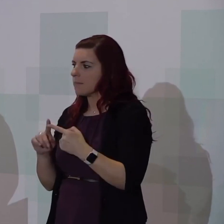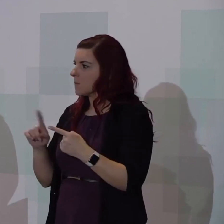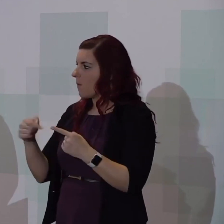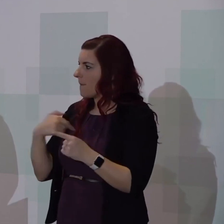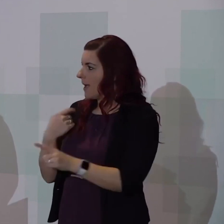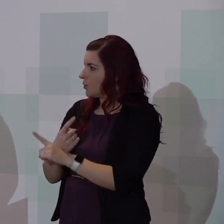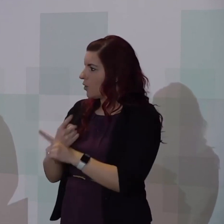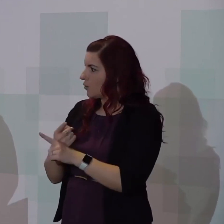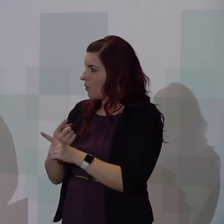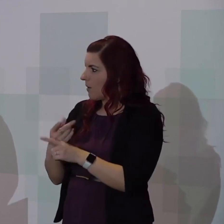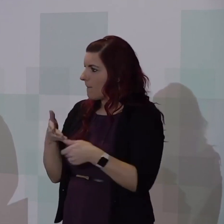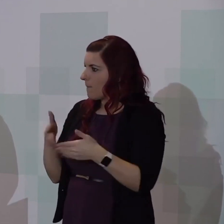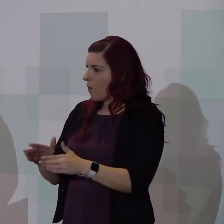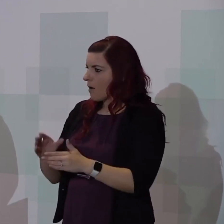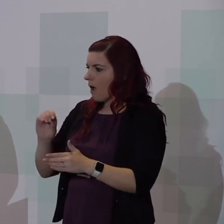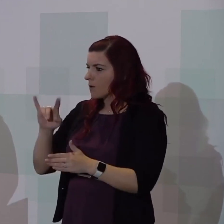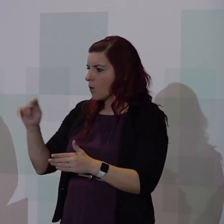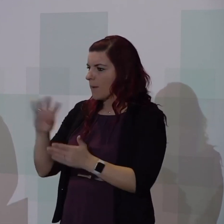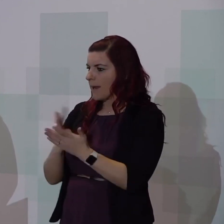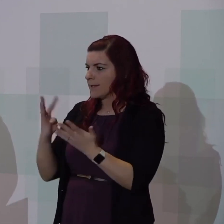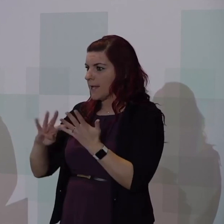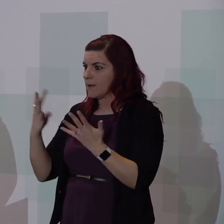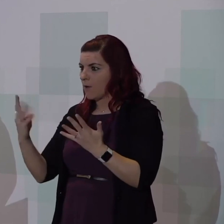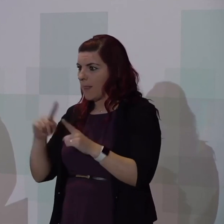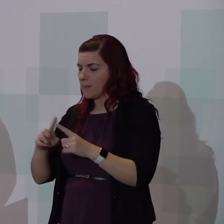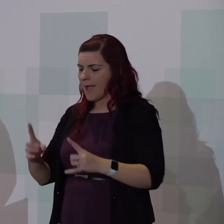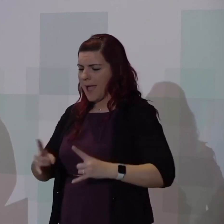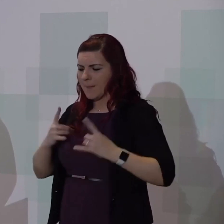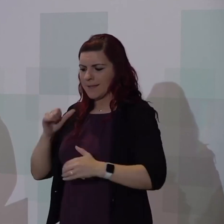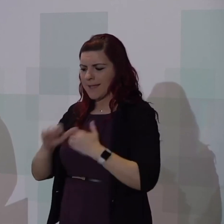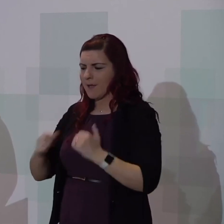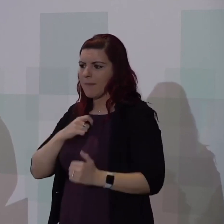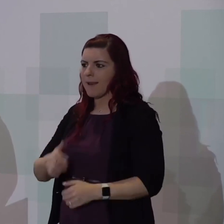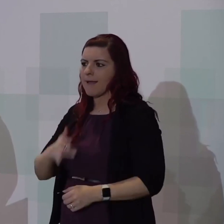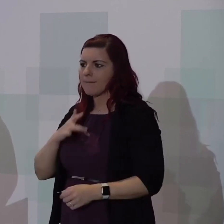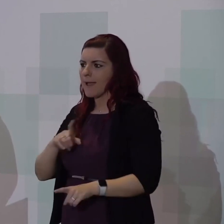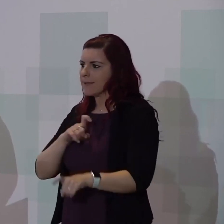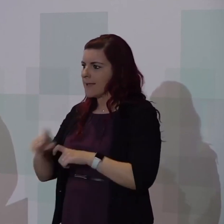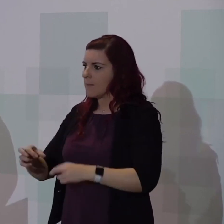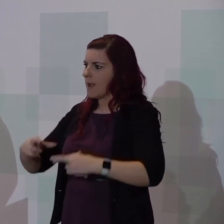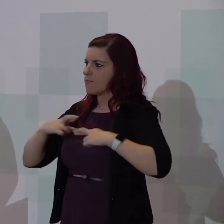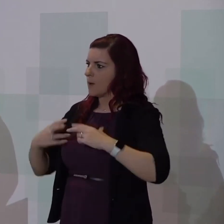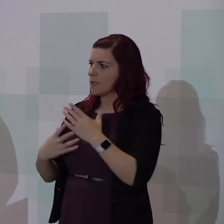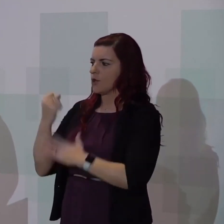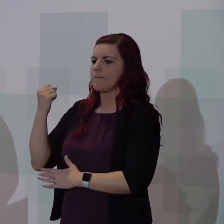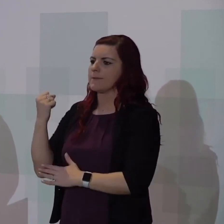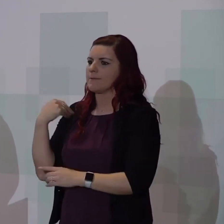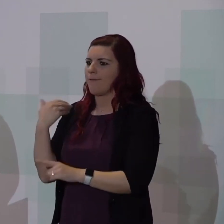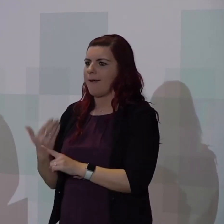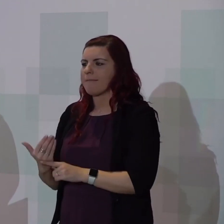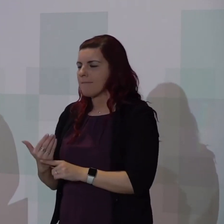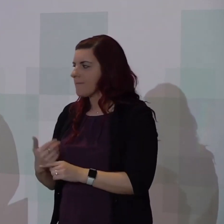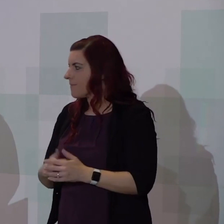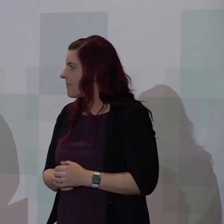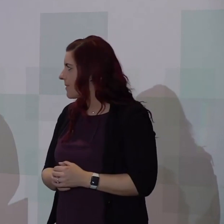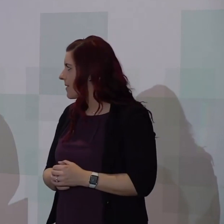daughter was born in October 1994 and it was the happiest day of my life. And still my proudest achievement.